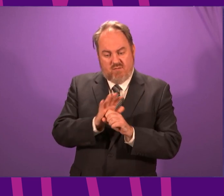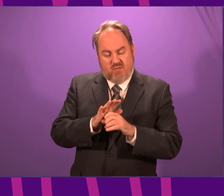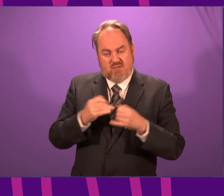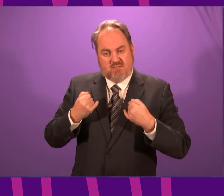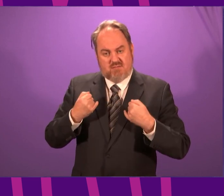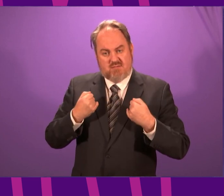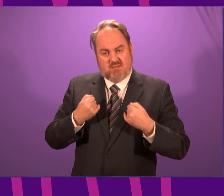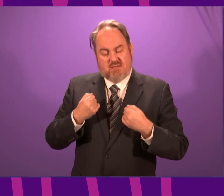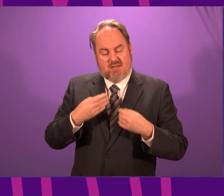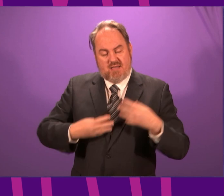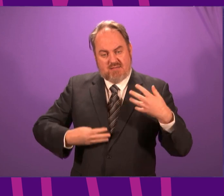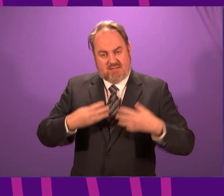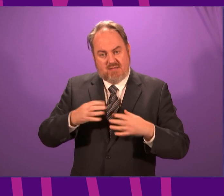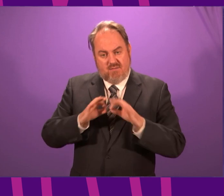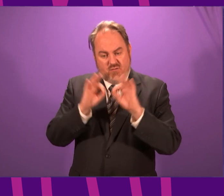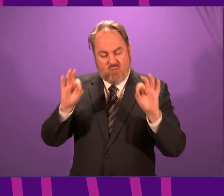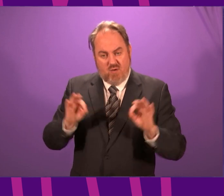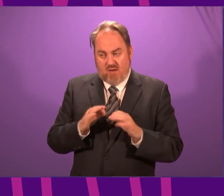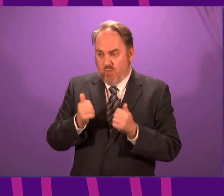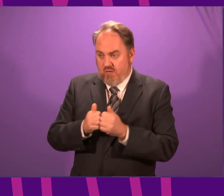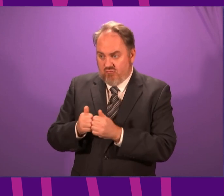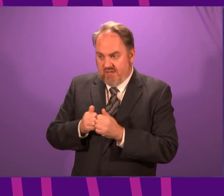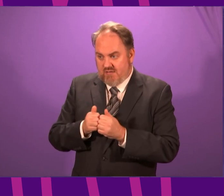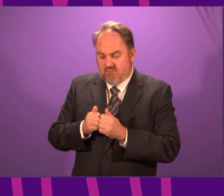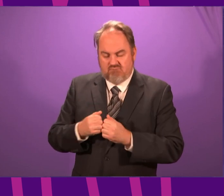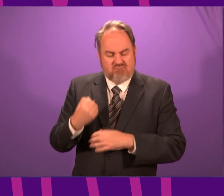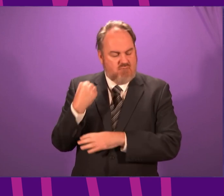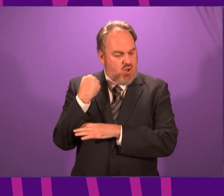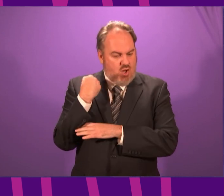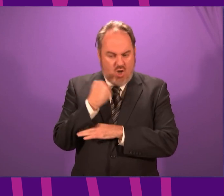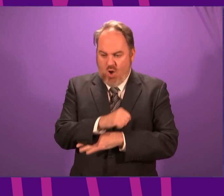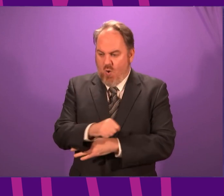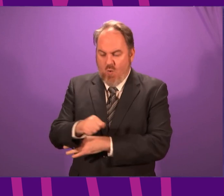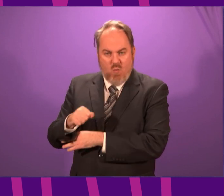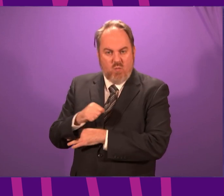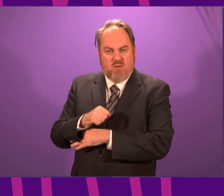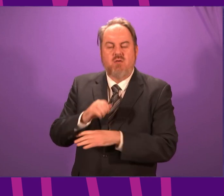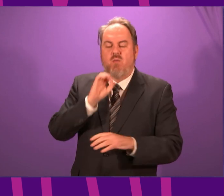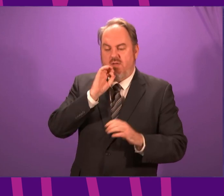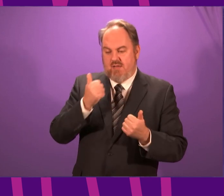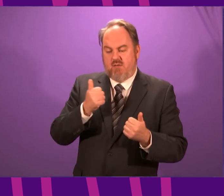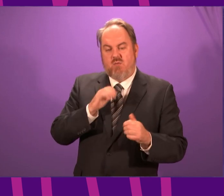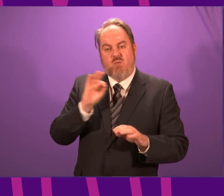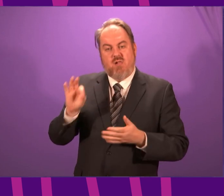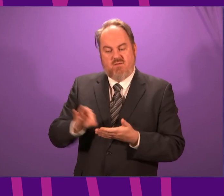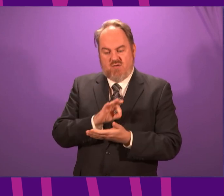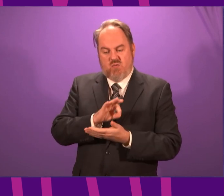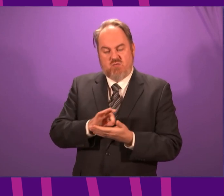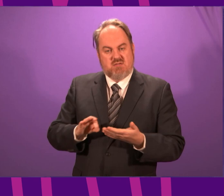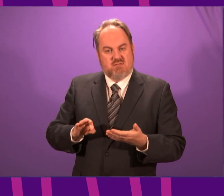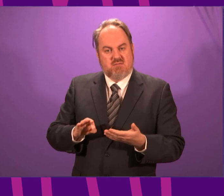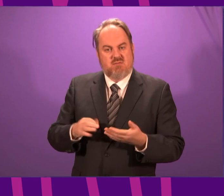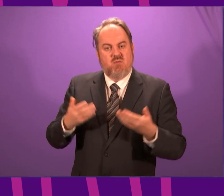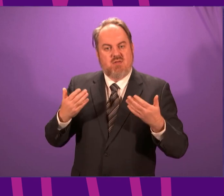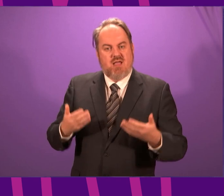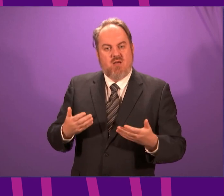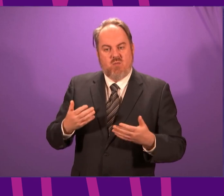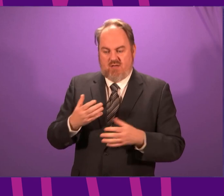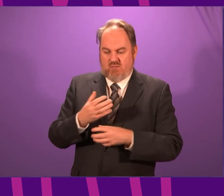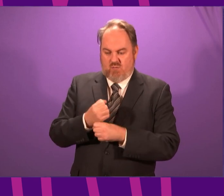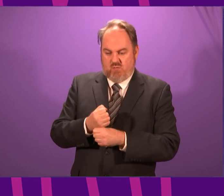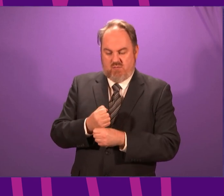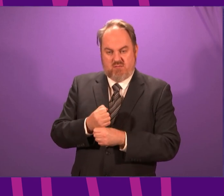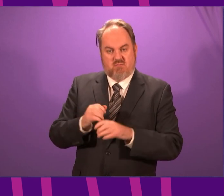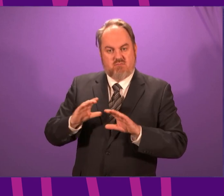strategic framework, be agreed. Are we all agreed? No. We're not agreed. We're going to move to a vote. As members know, we'll have to suspend shortly